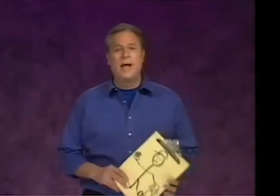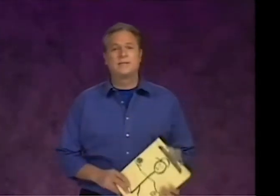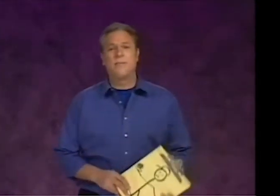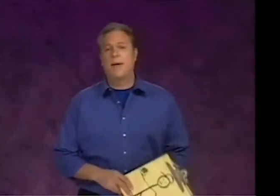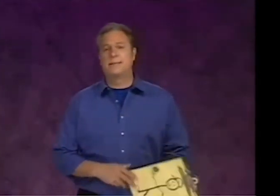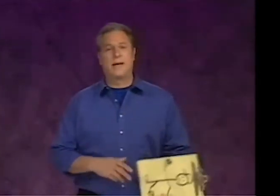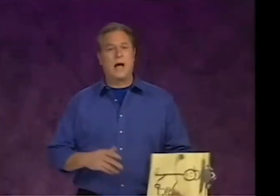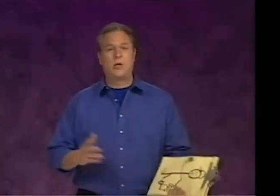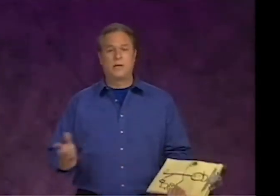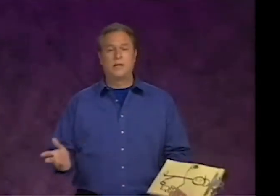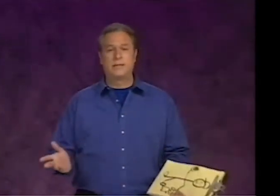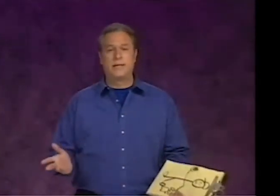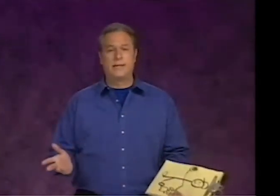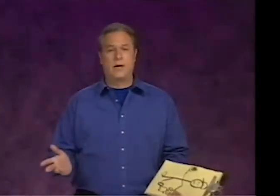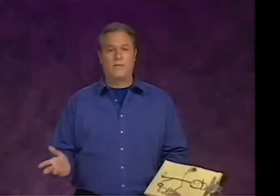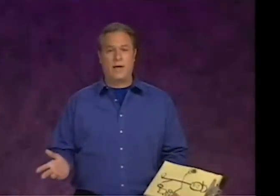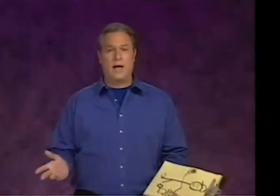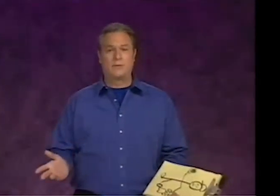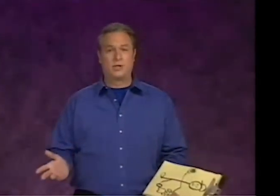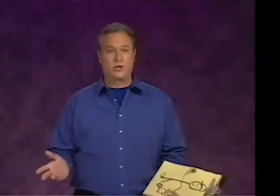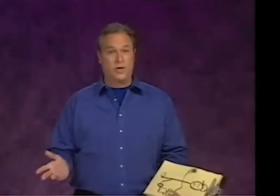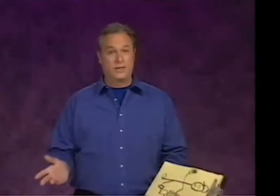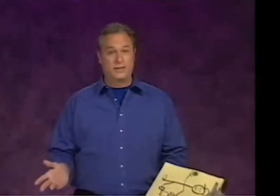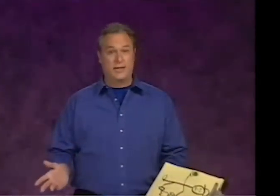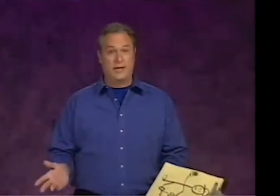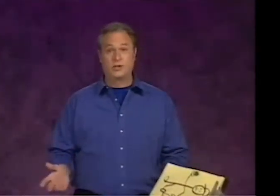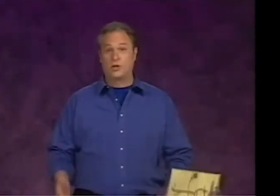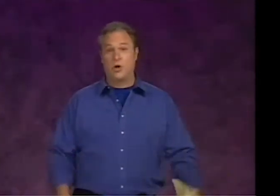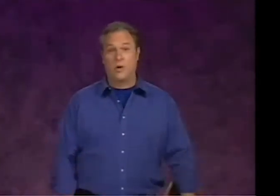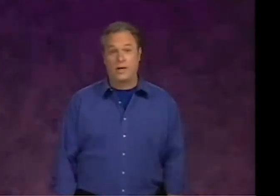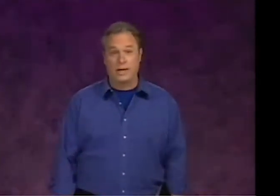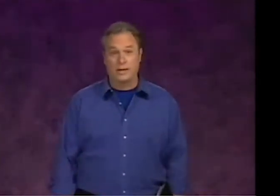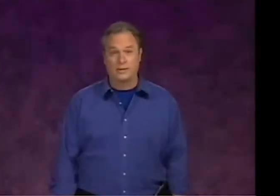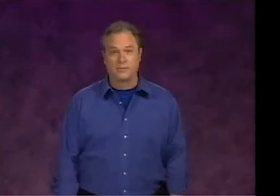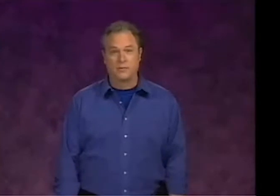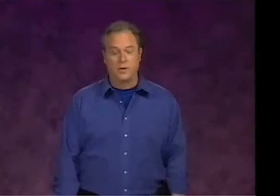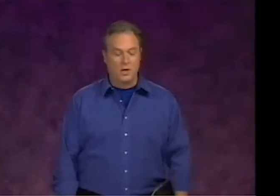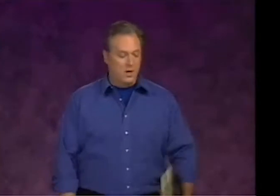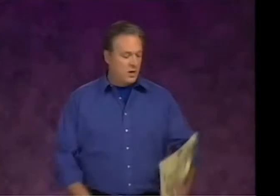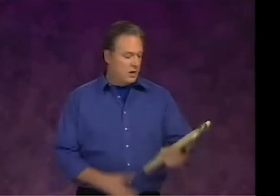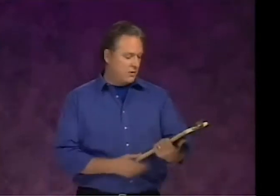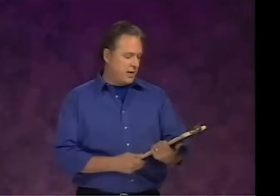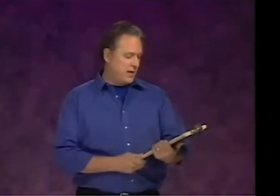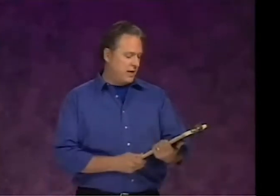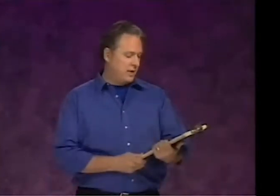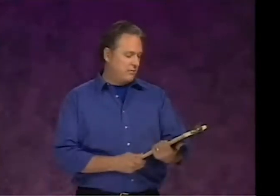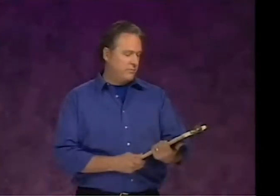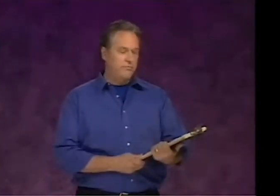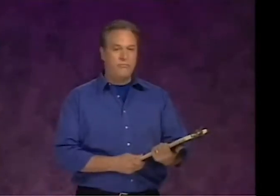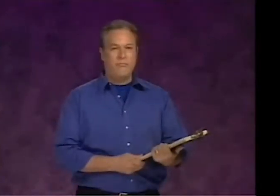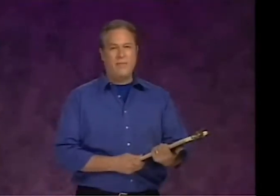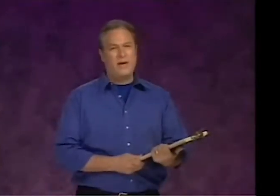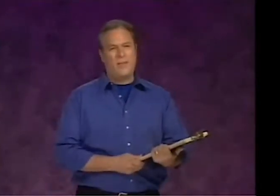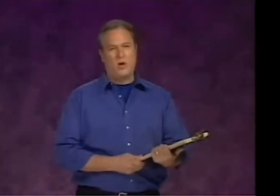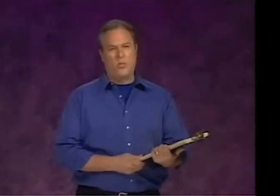It's amazing how little detail of the object you need to see to know what it is. Okay, maybe not the